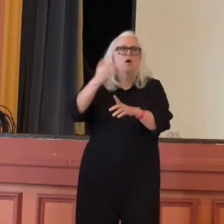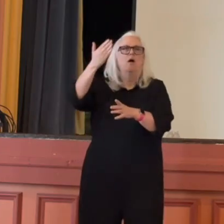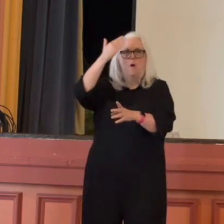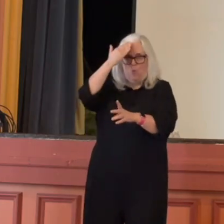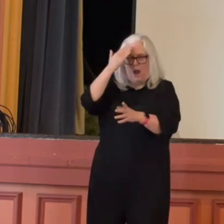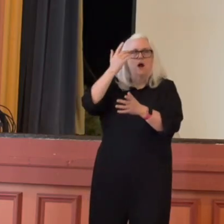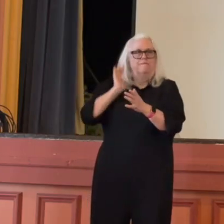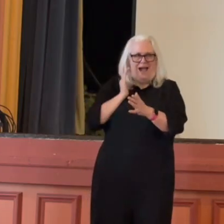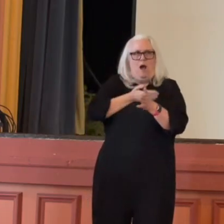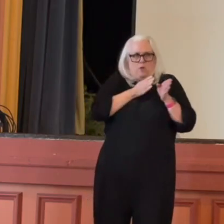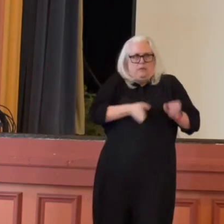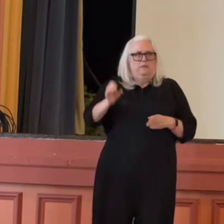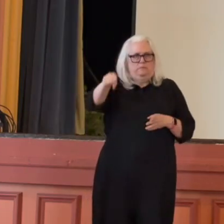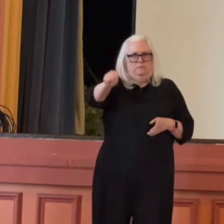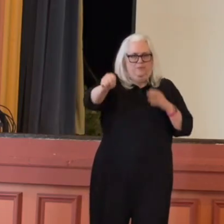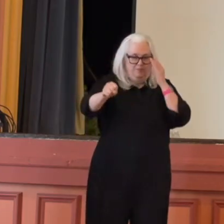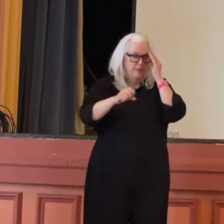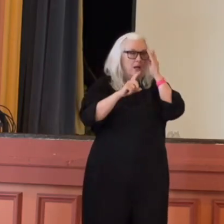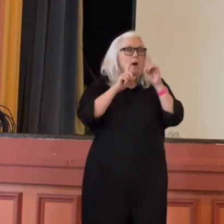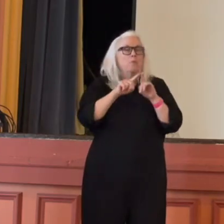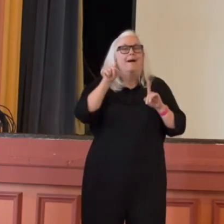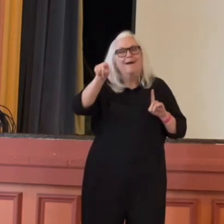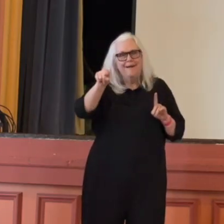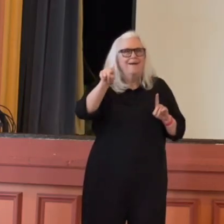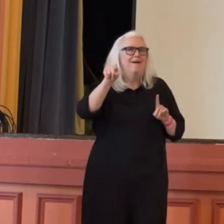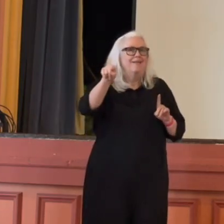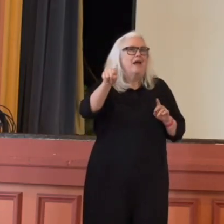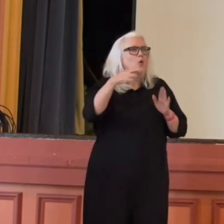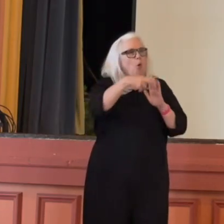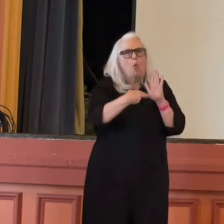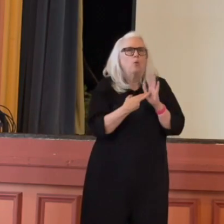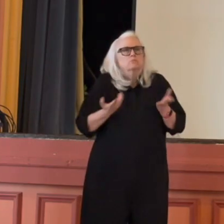but really they are there.